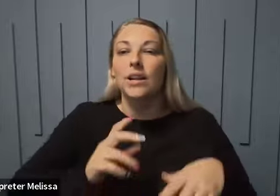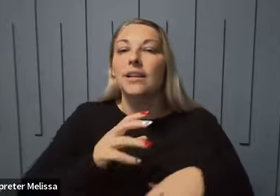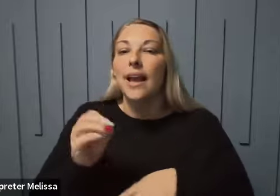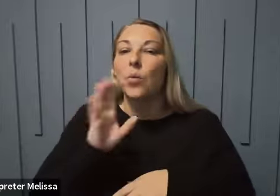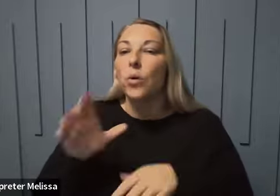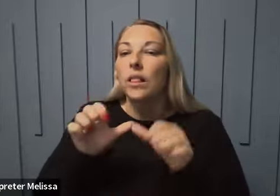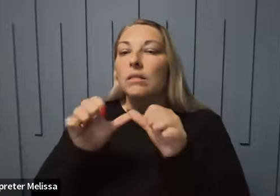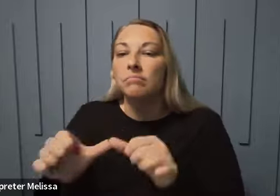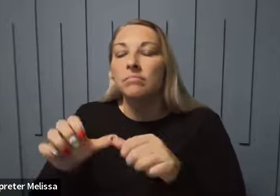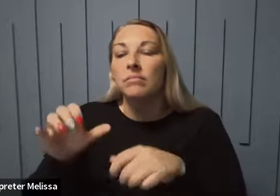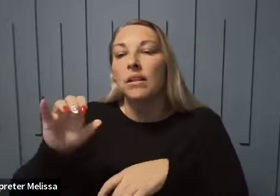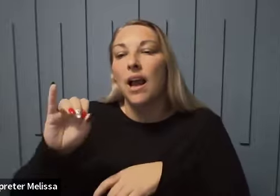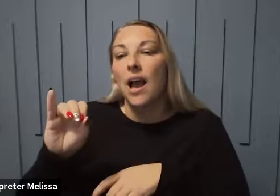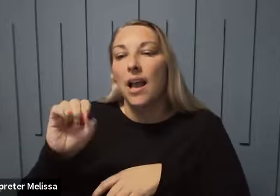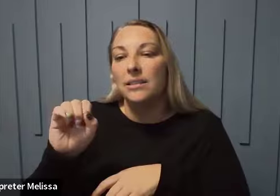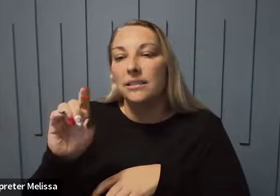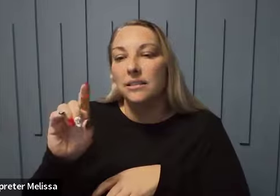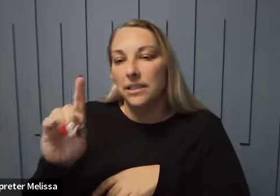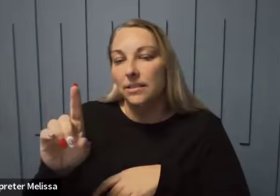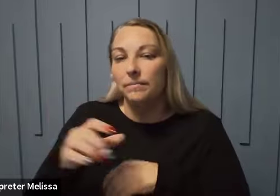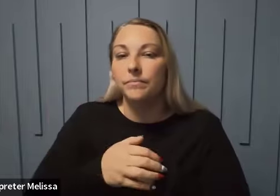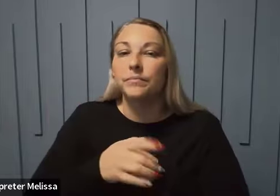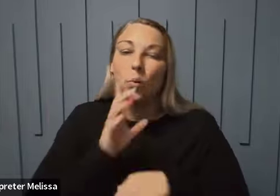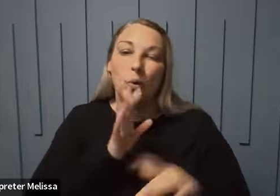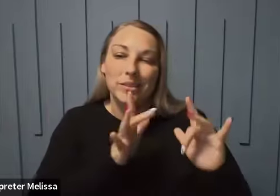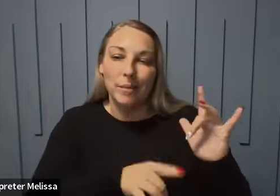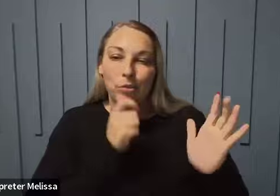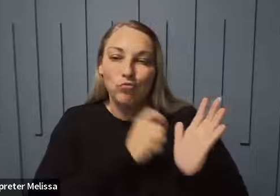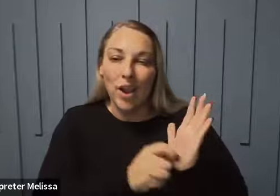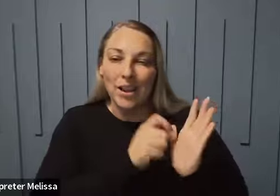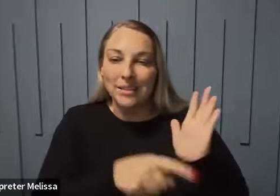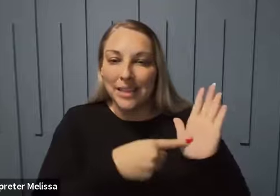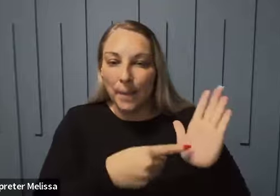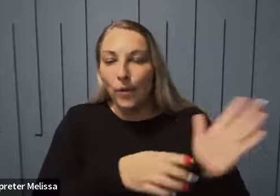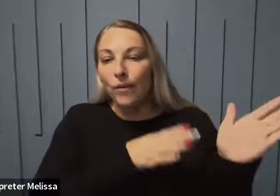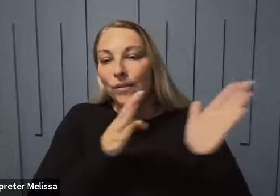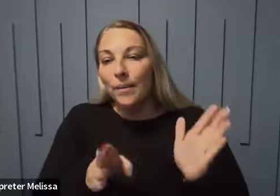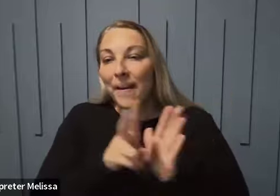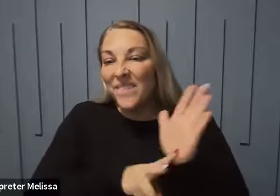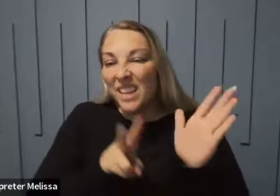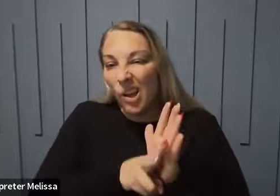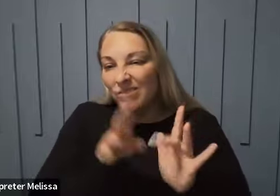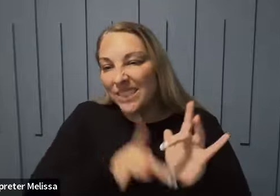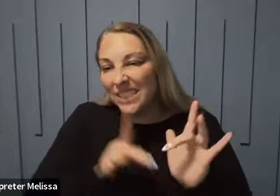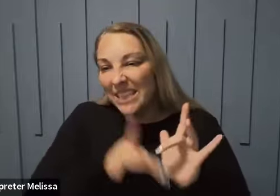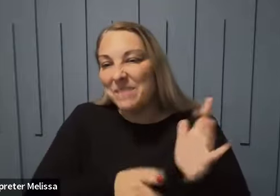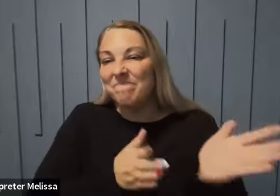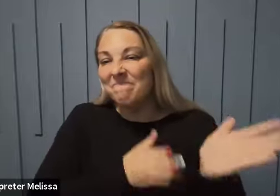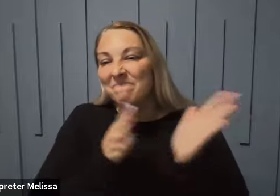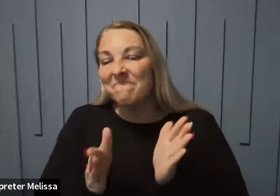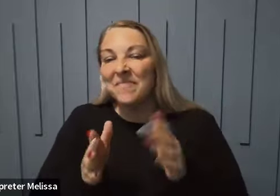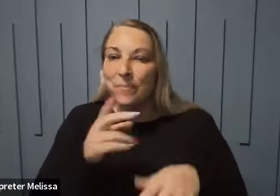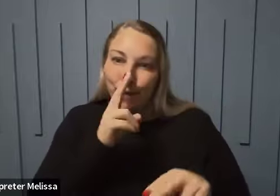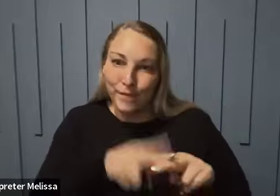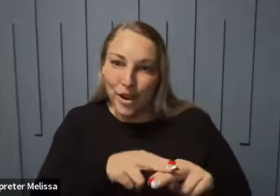have to hurry up. Teacher testimonials we're going to skip, which is unfortunate because my videos are fun. And last but not least, I'm going to close